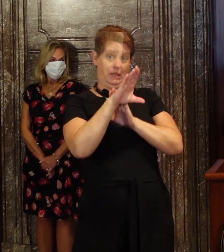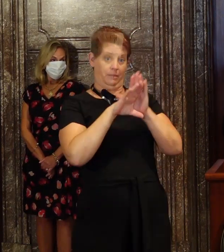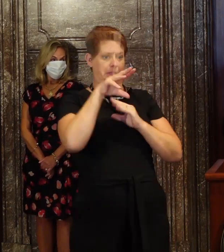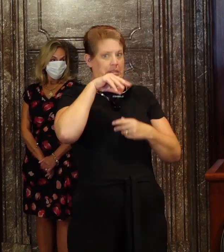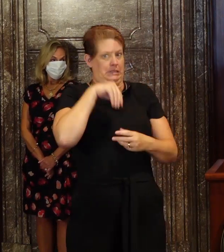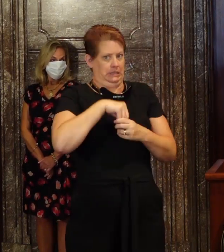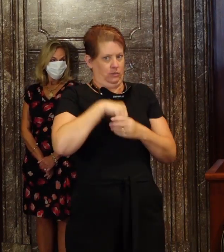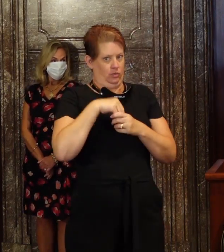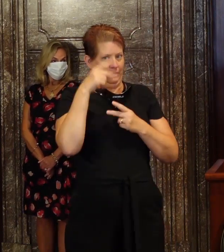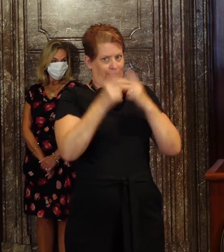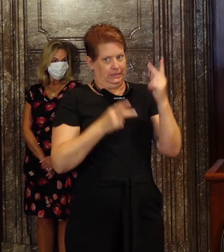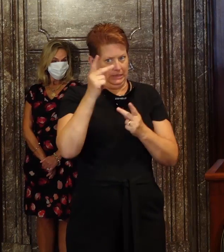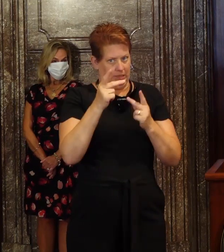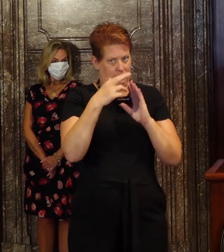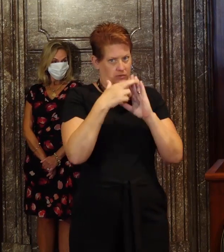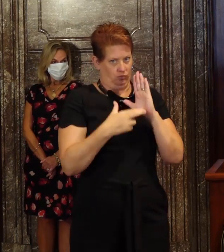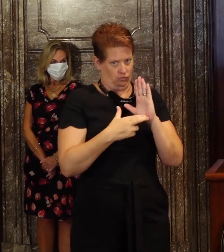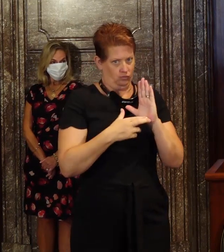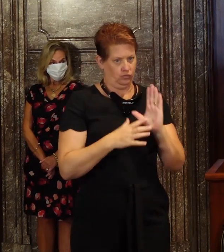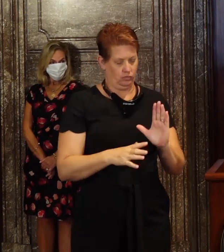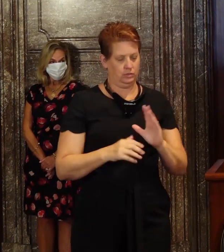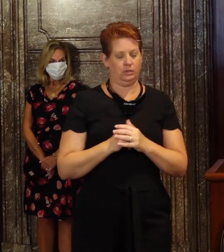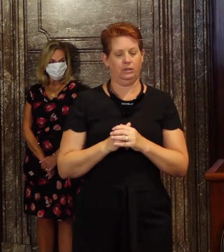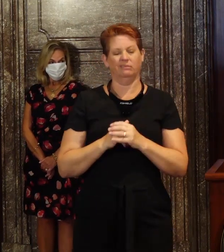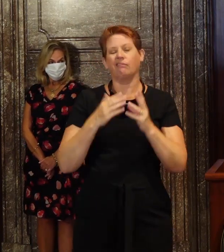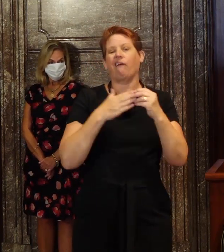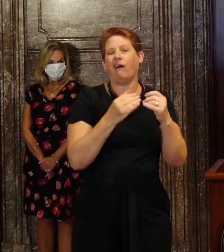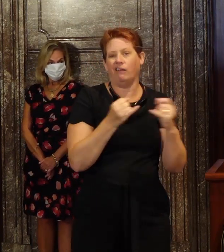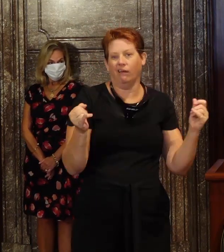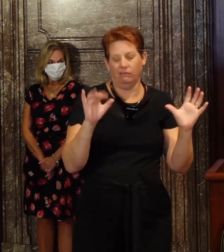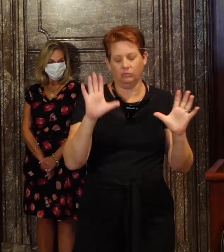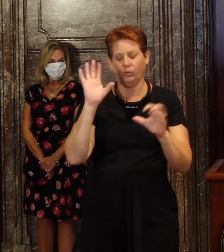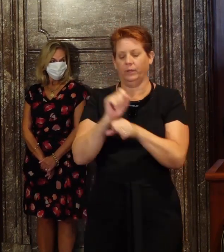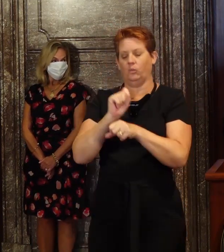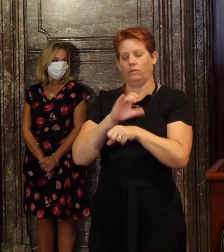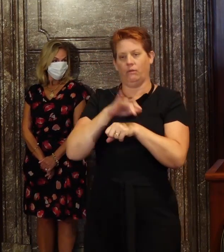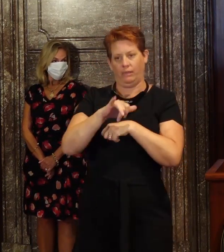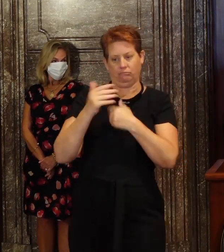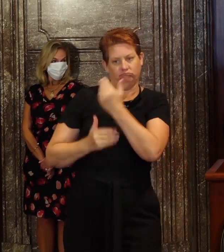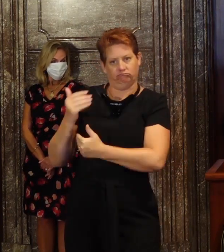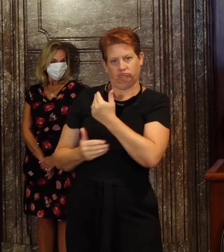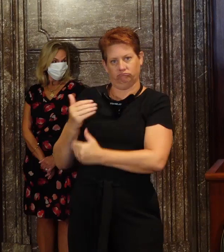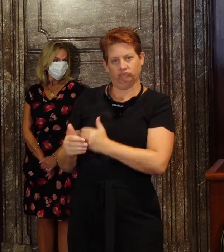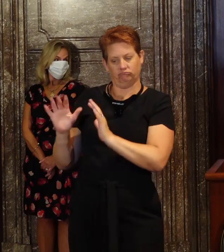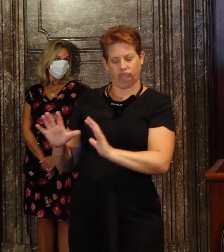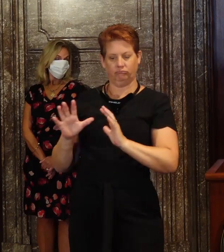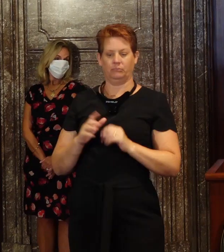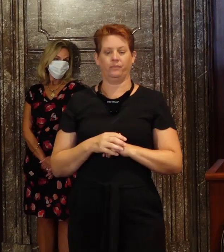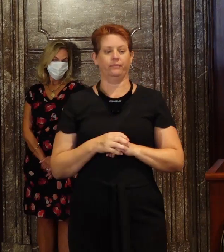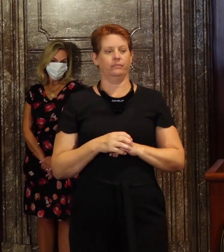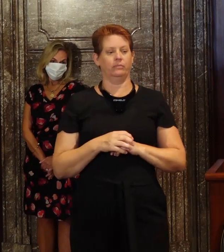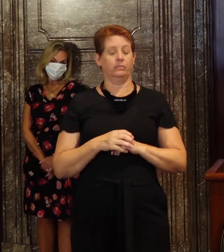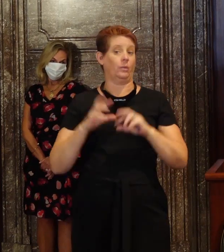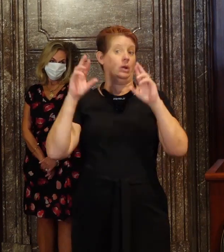guidelines. So we will be working on that. And hopefully,